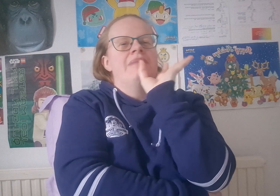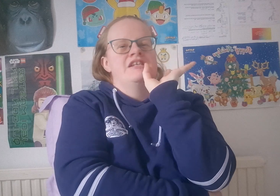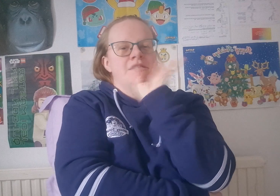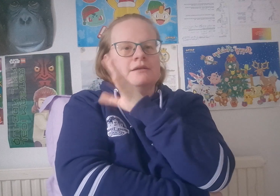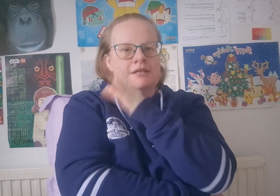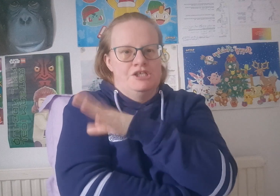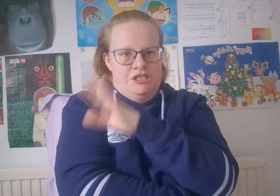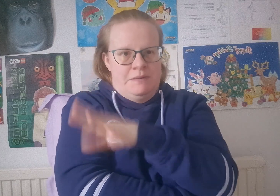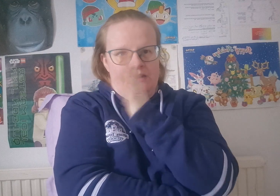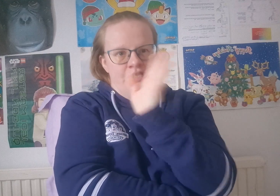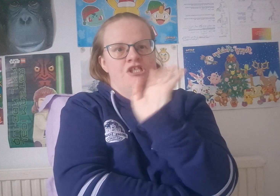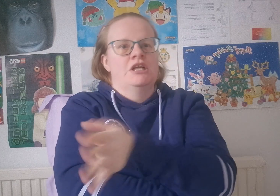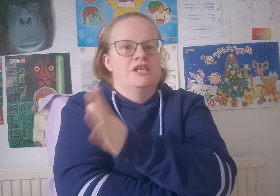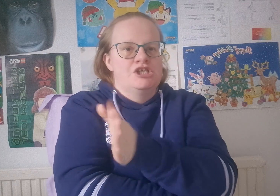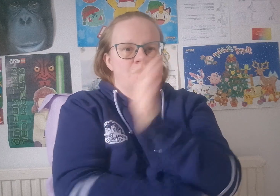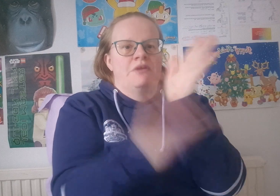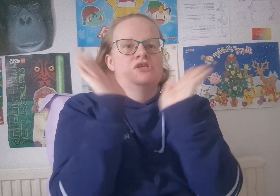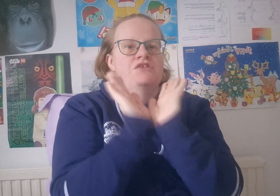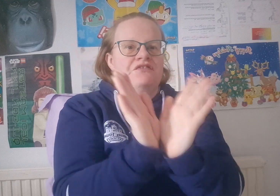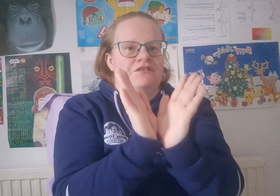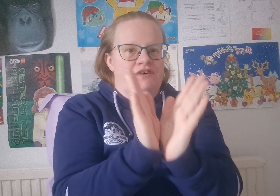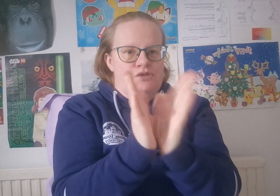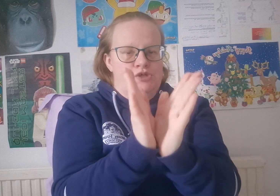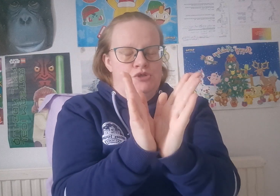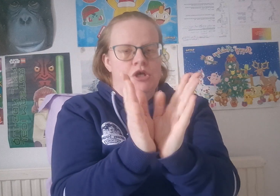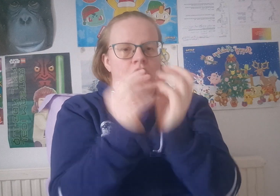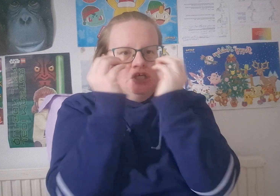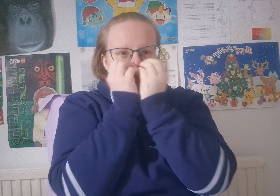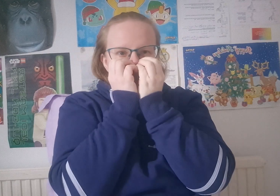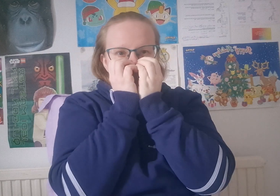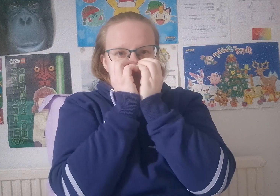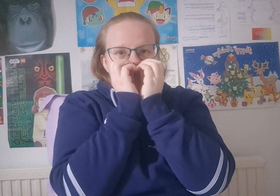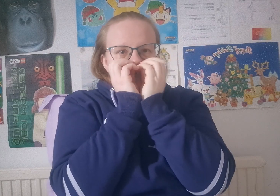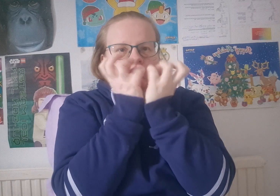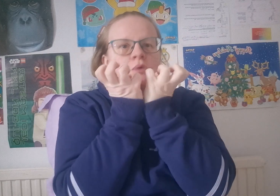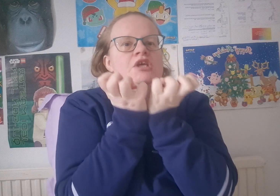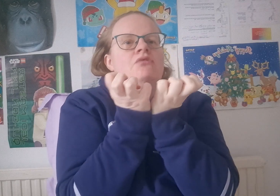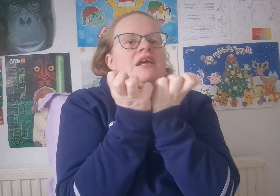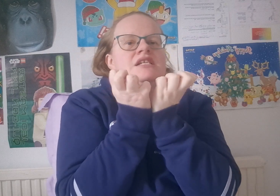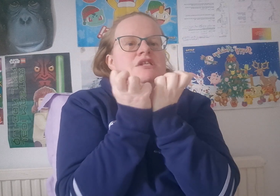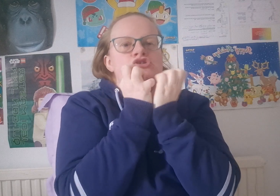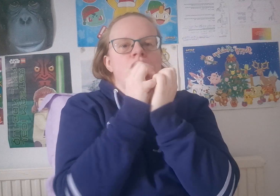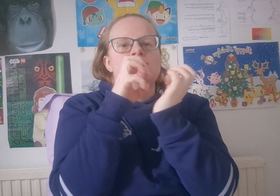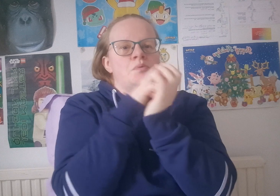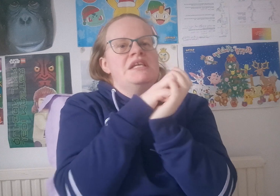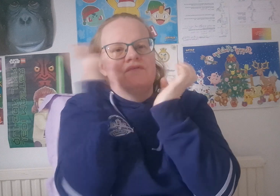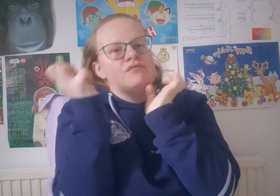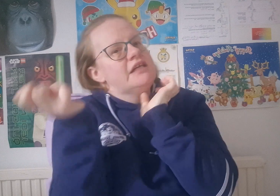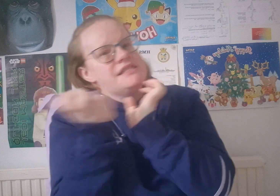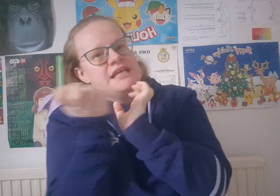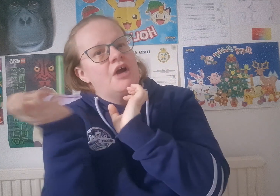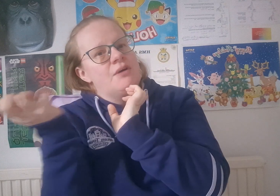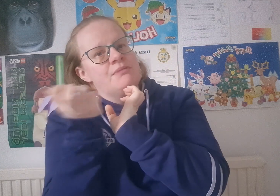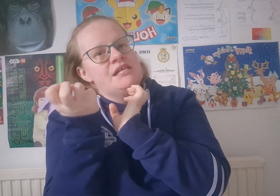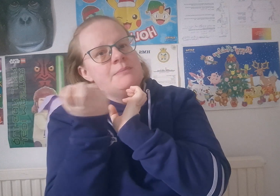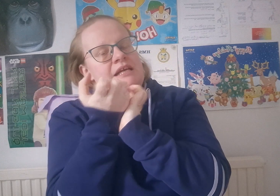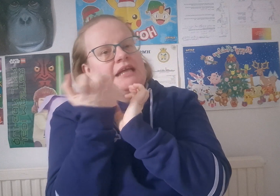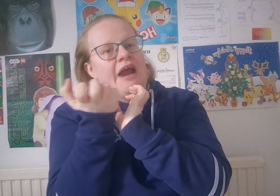then suddenly she's married, and suddenly she's a mother, and she fulfills those. She's so ingrained in those roles, we never really see her independent